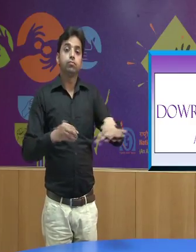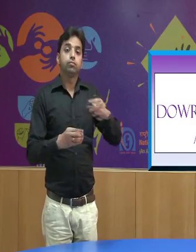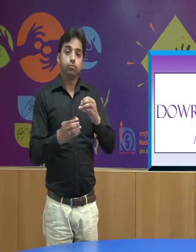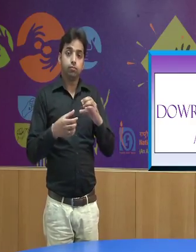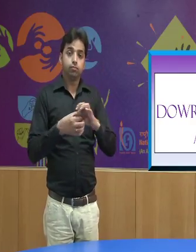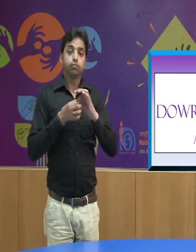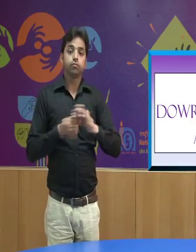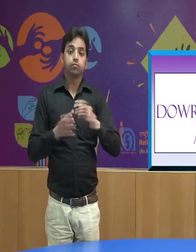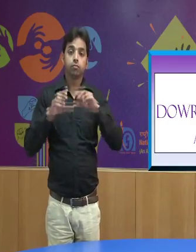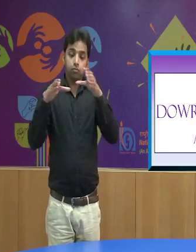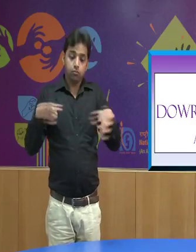society.